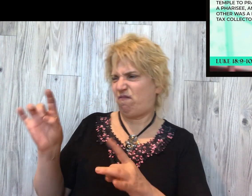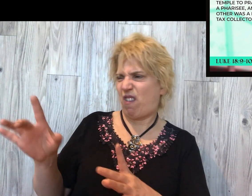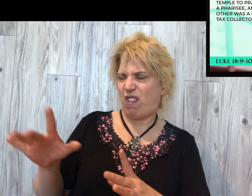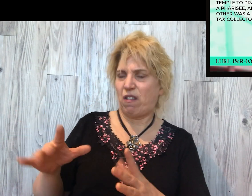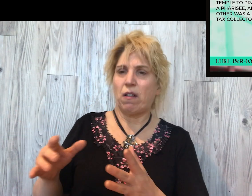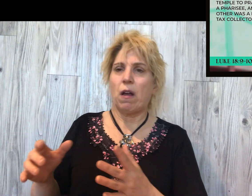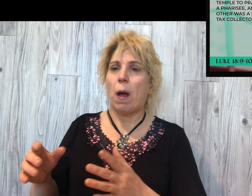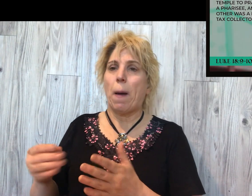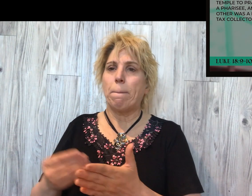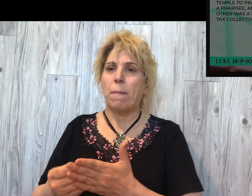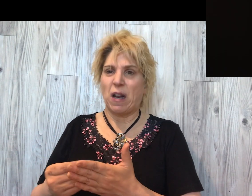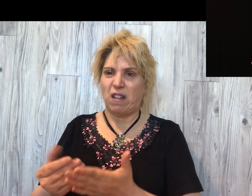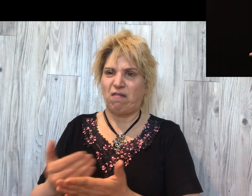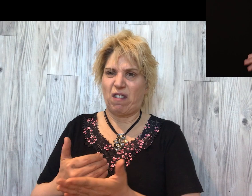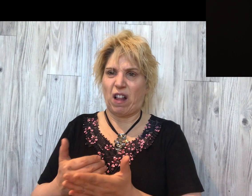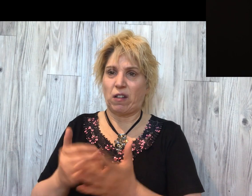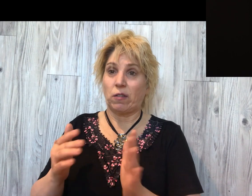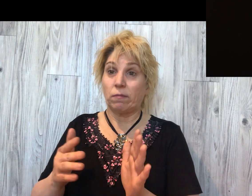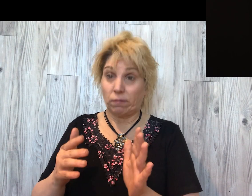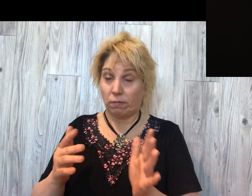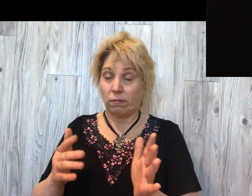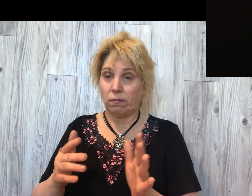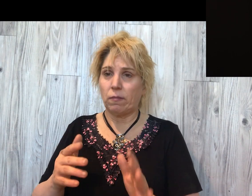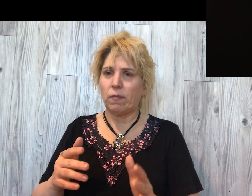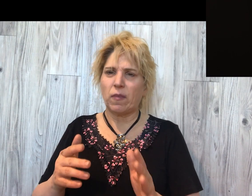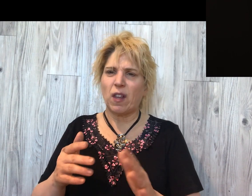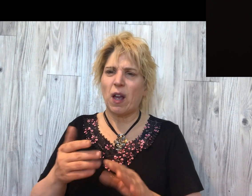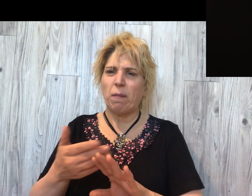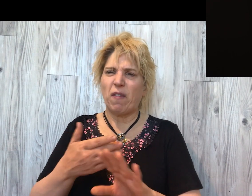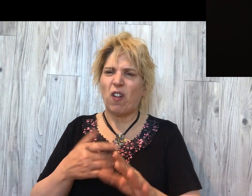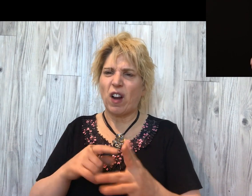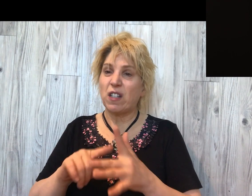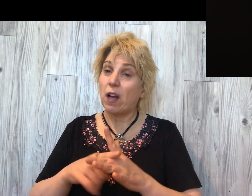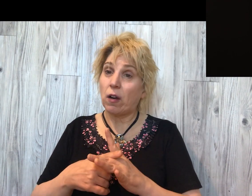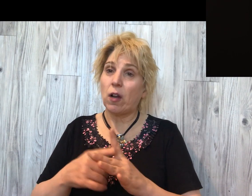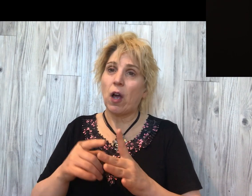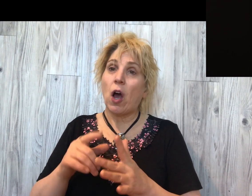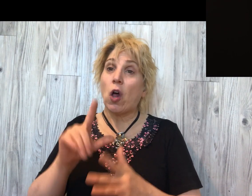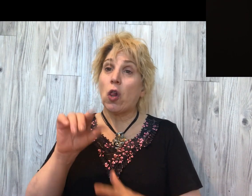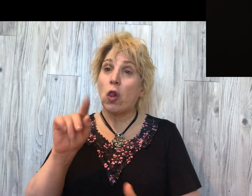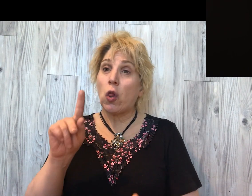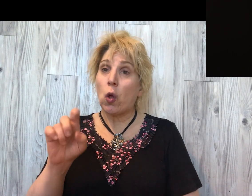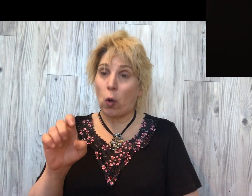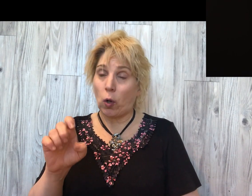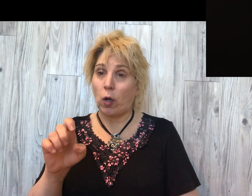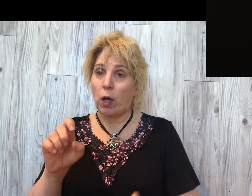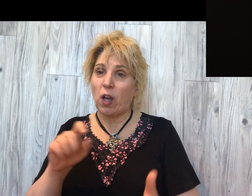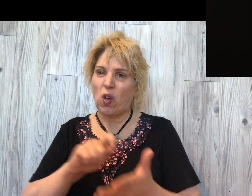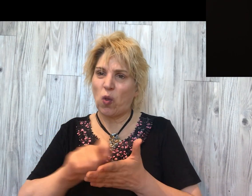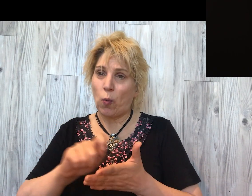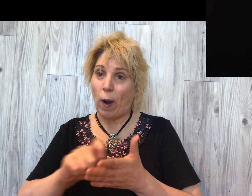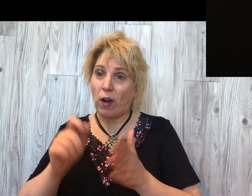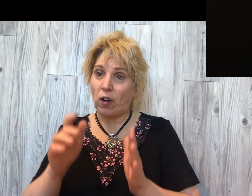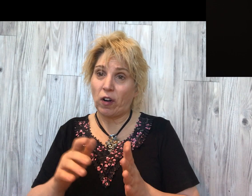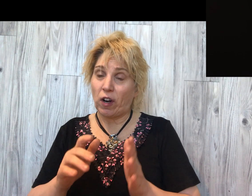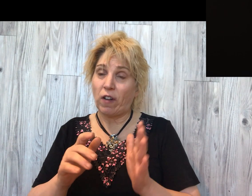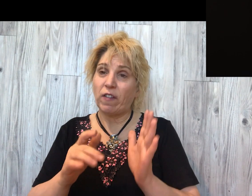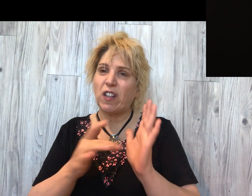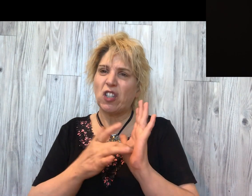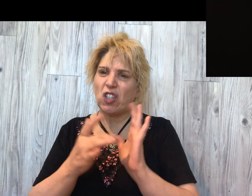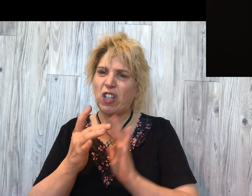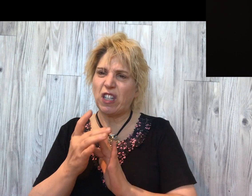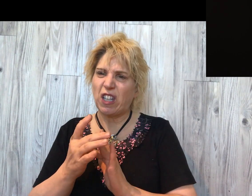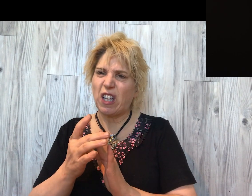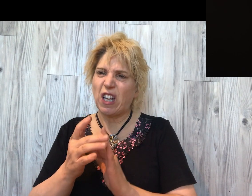collector. Well, before I go on with the story, let me give you a little background. The writer, Luke, the historian, the biographer of Jesus, says